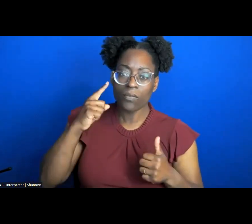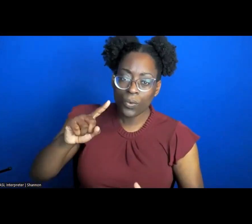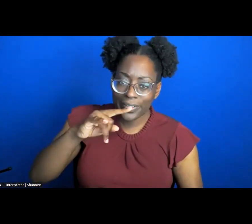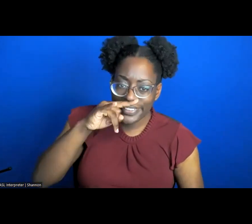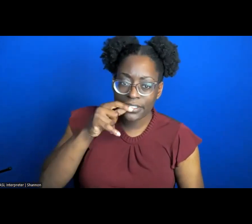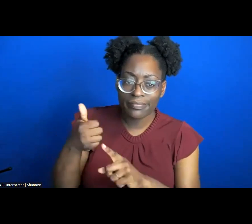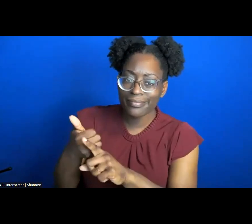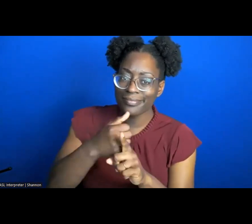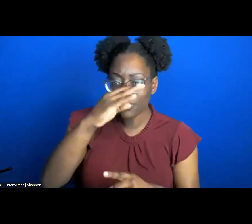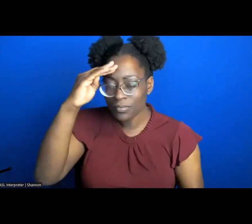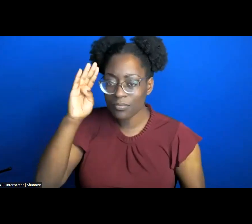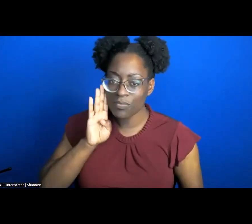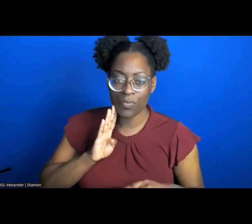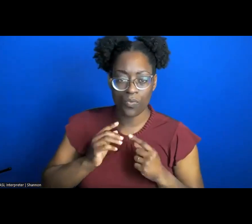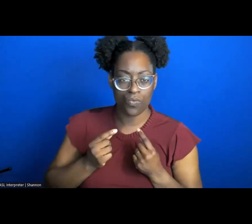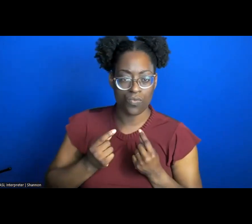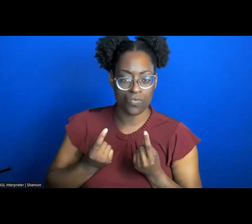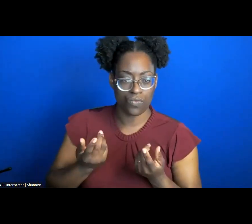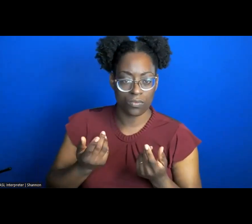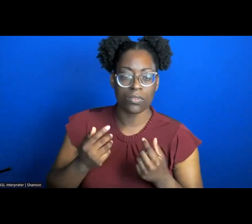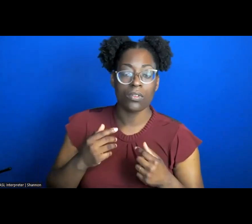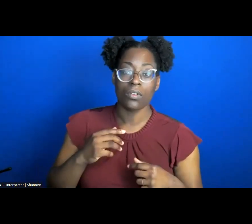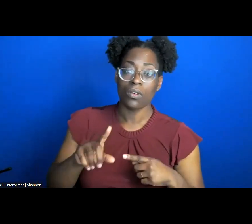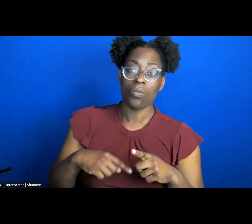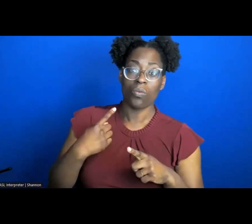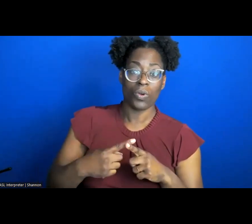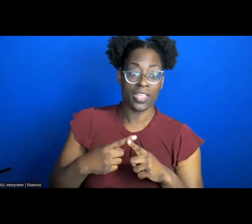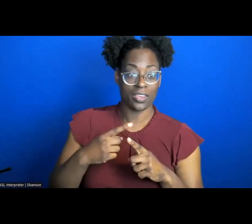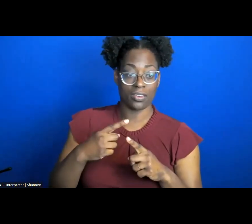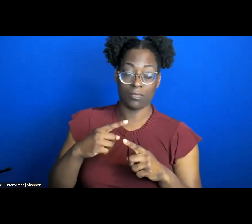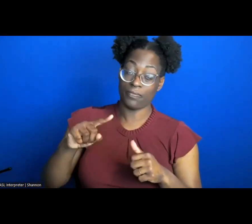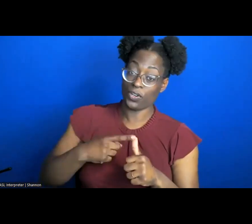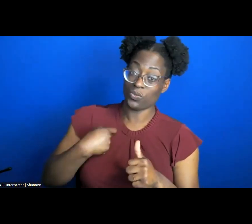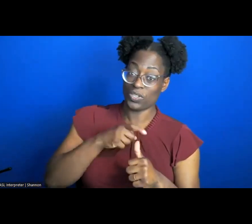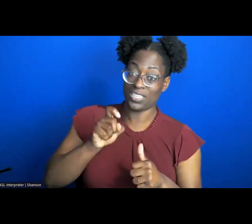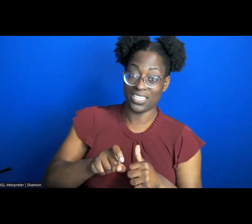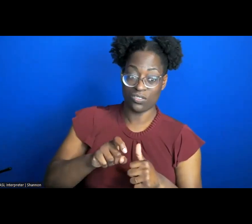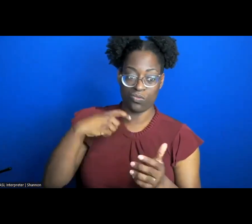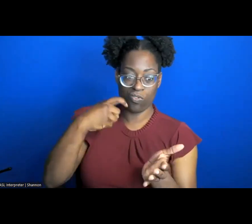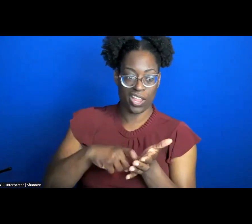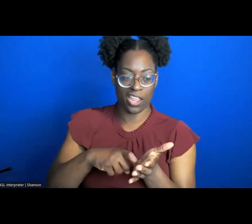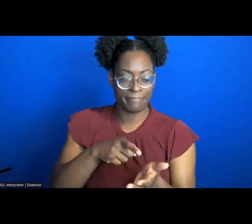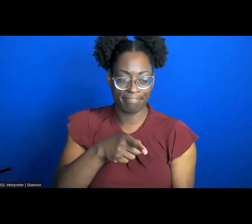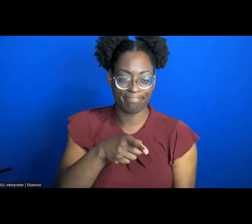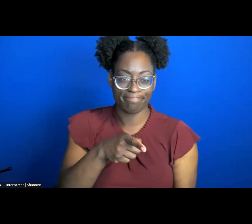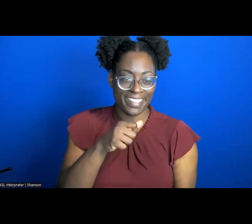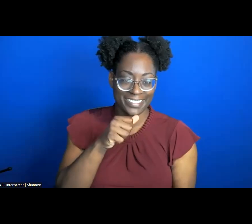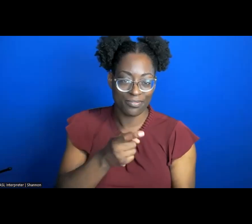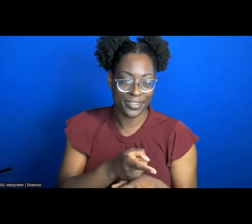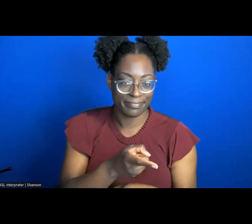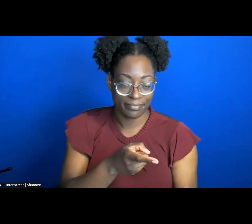and amplifying it so that it happens more and more? And when it's not present, how do we address